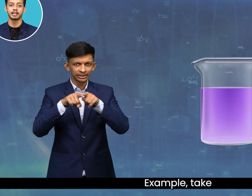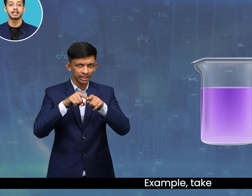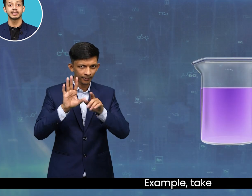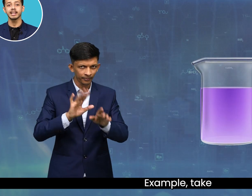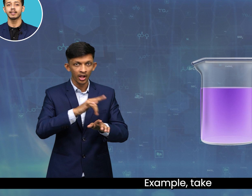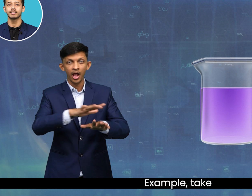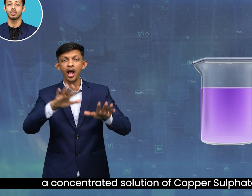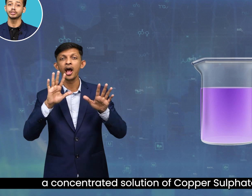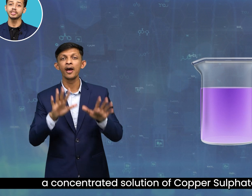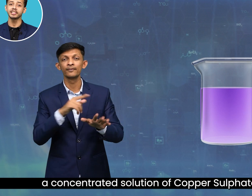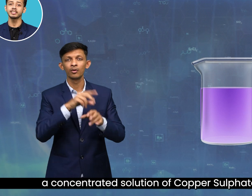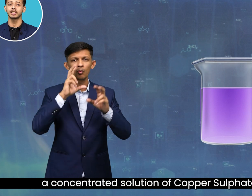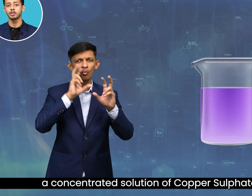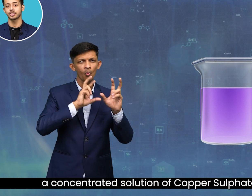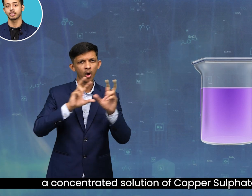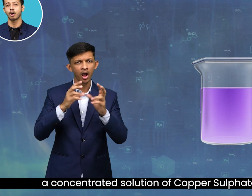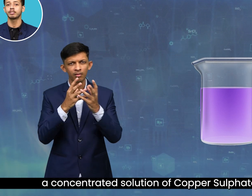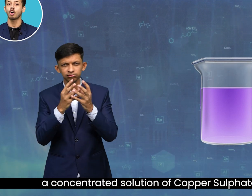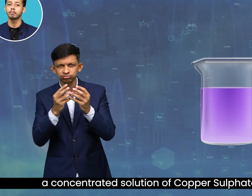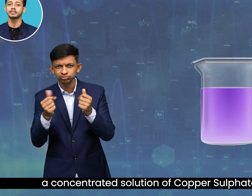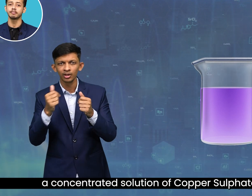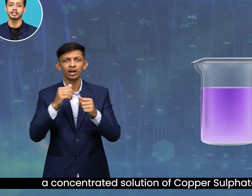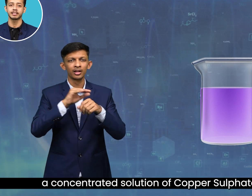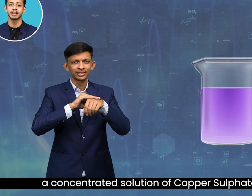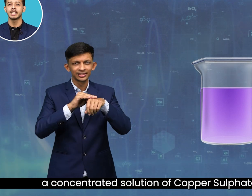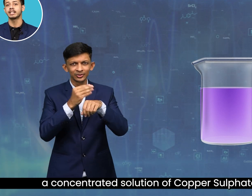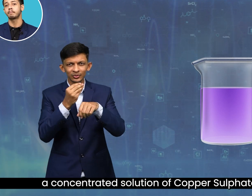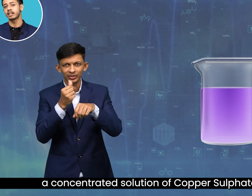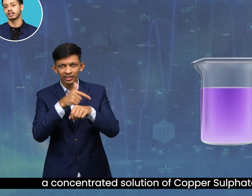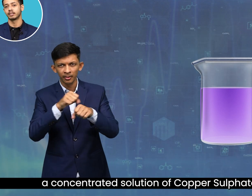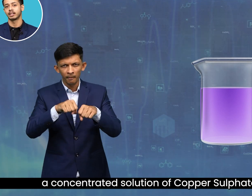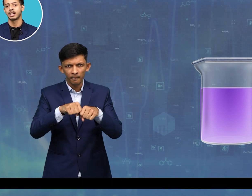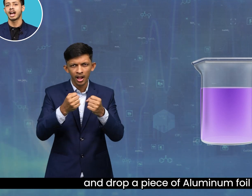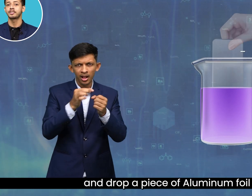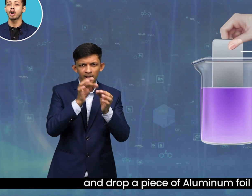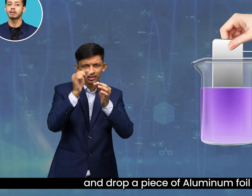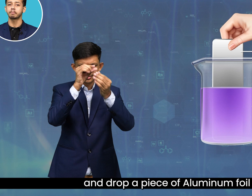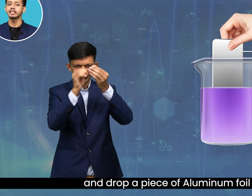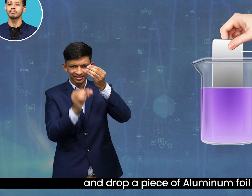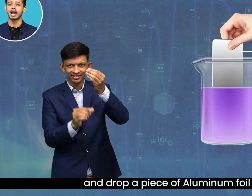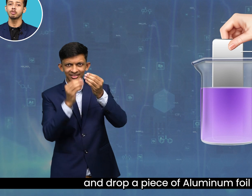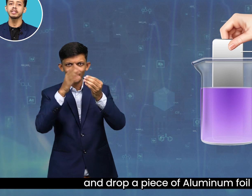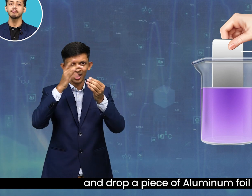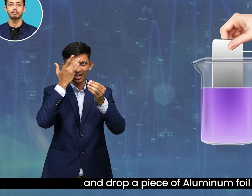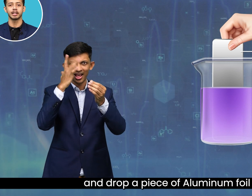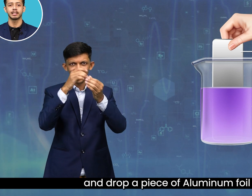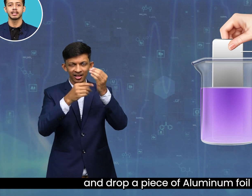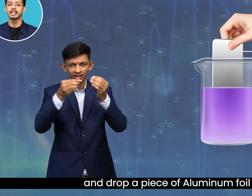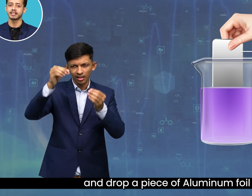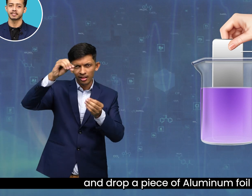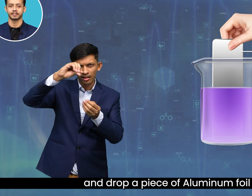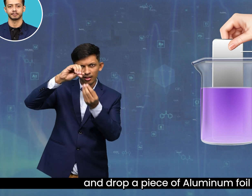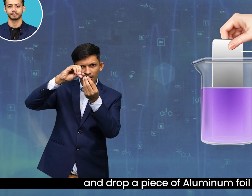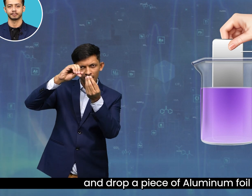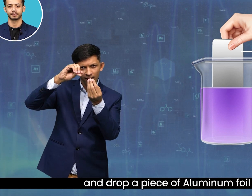Example, take a concentrated solution of a copper sulfate in a beaker and drop a piece of aluminium foil